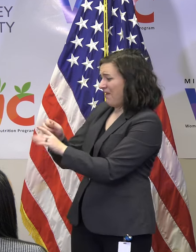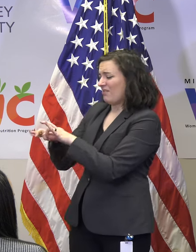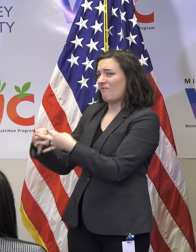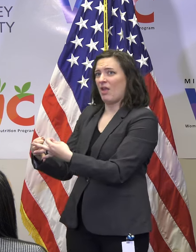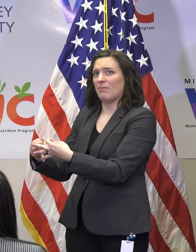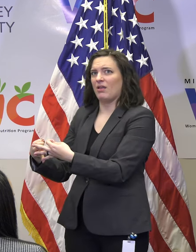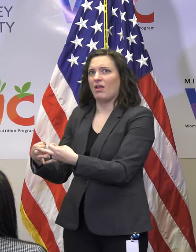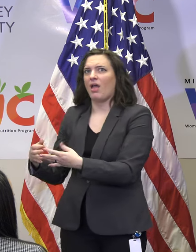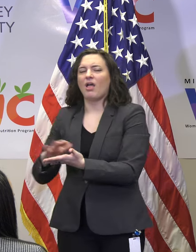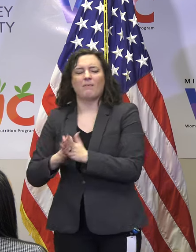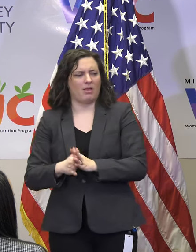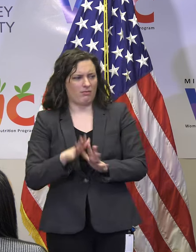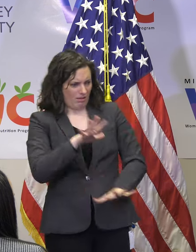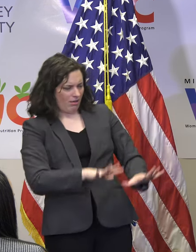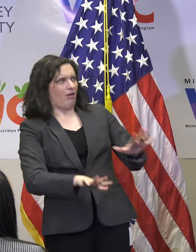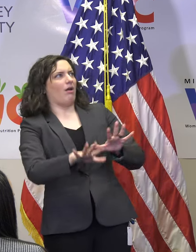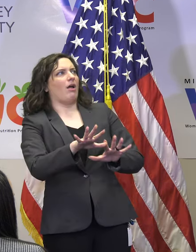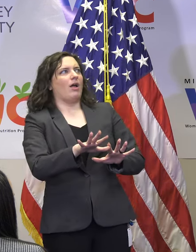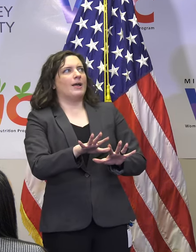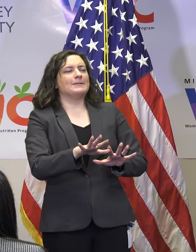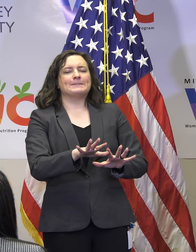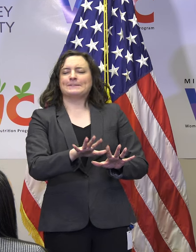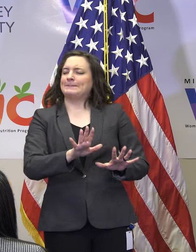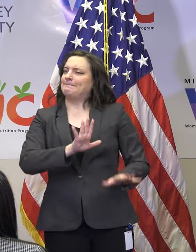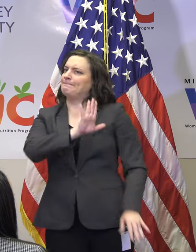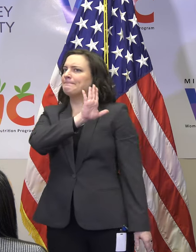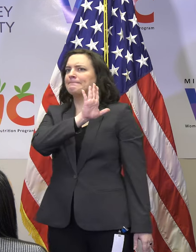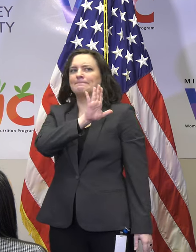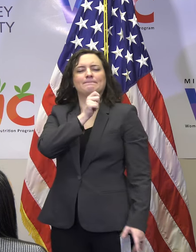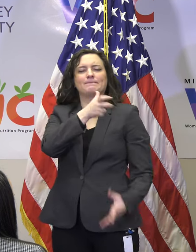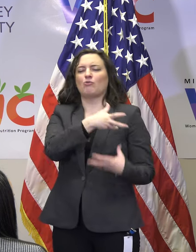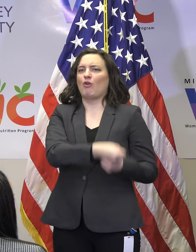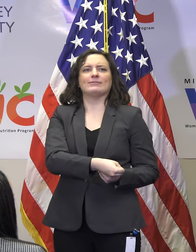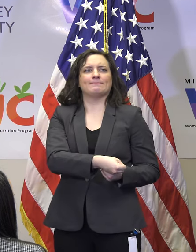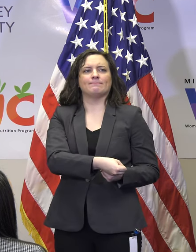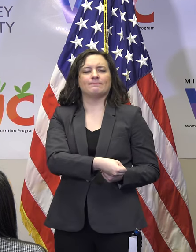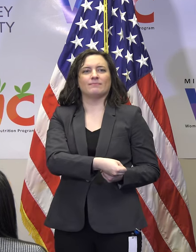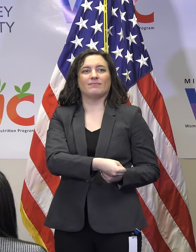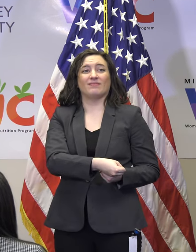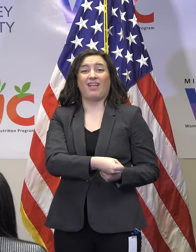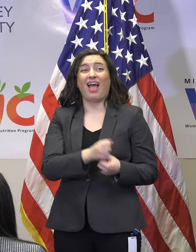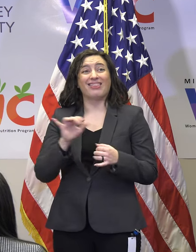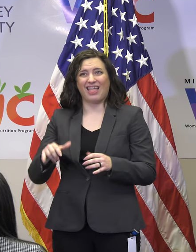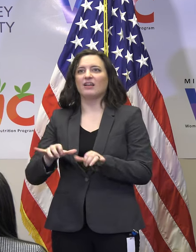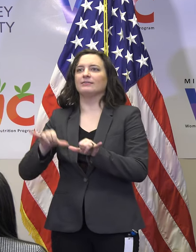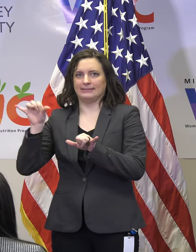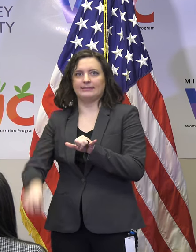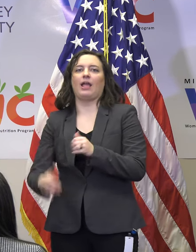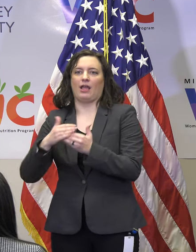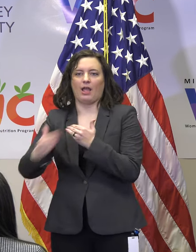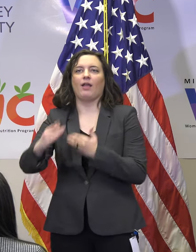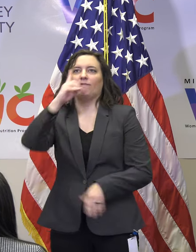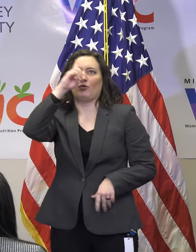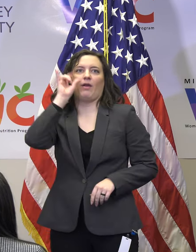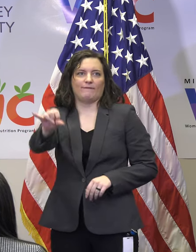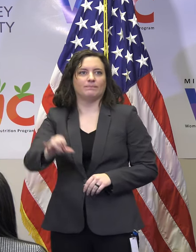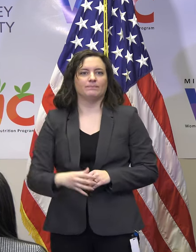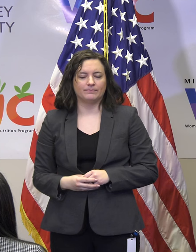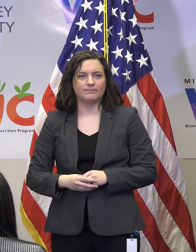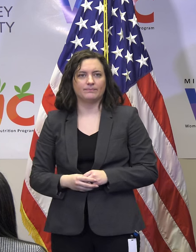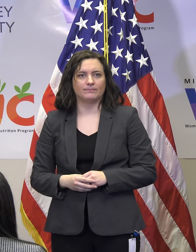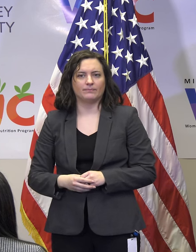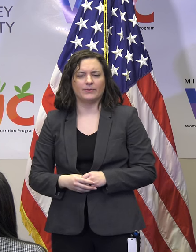trust back that is lost when services are disrupted. So this is incredibly